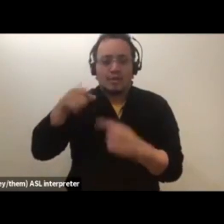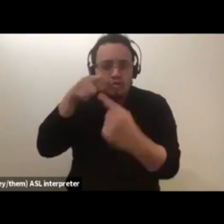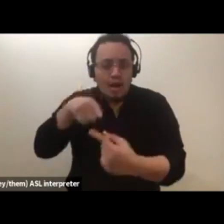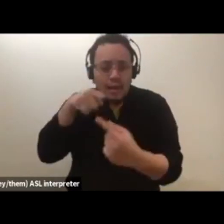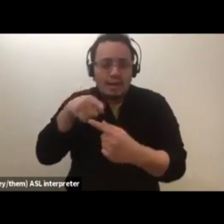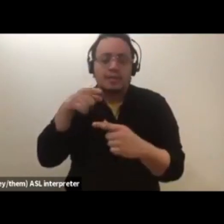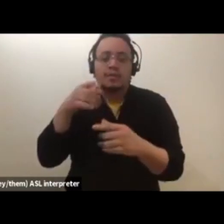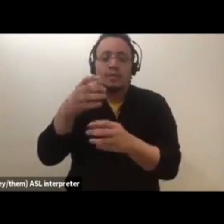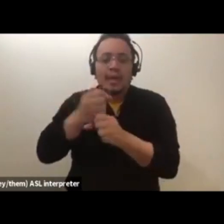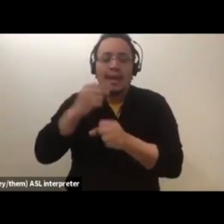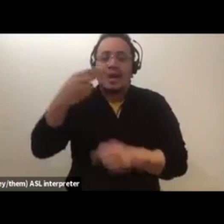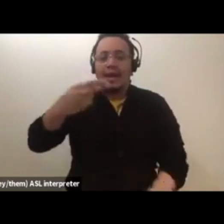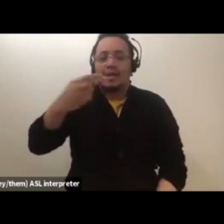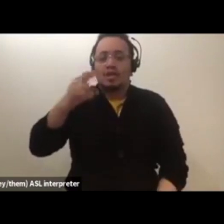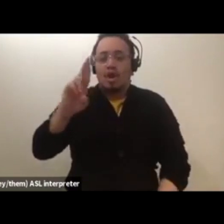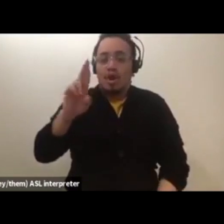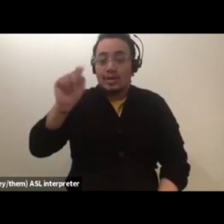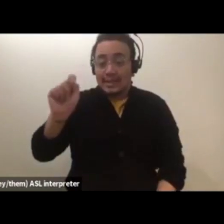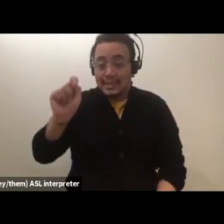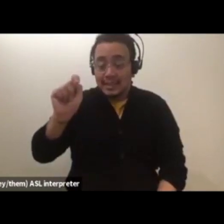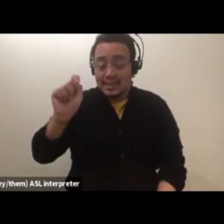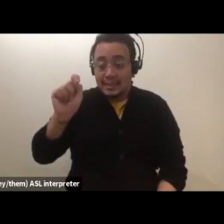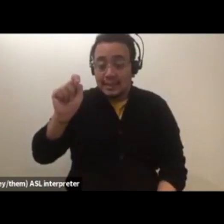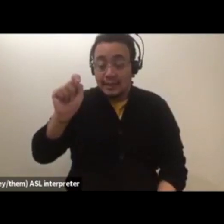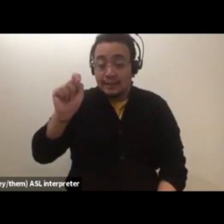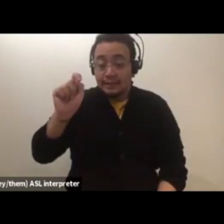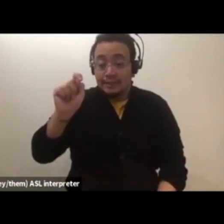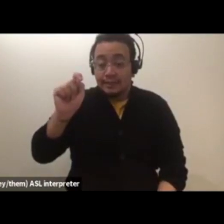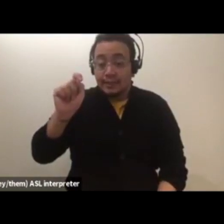of accessing it, getting to the medical